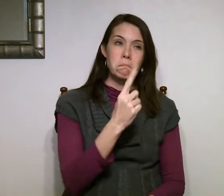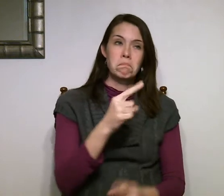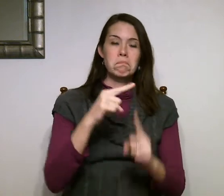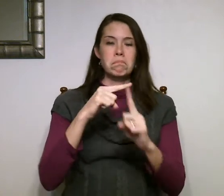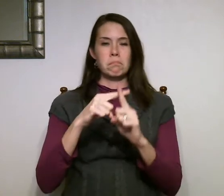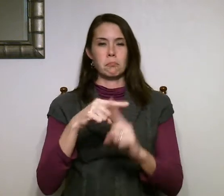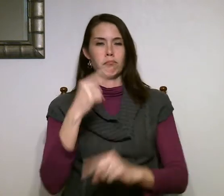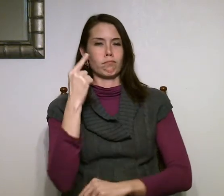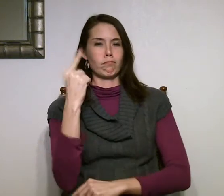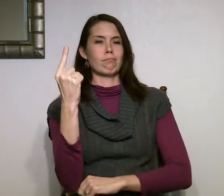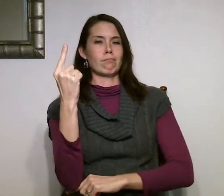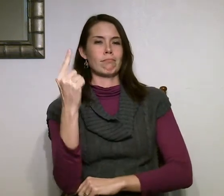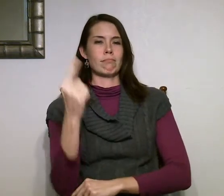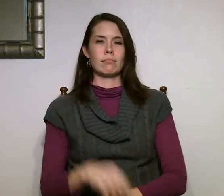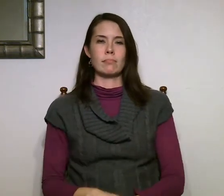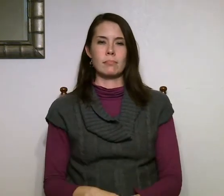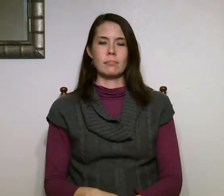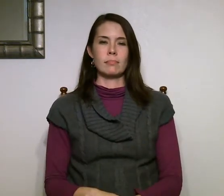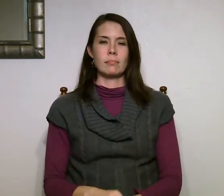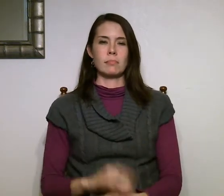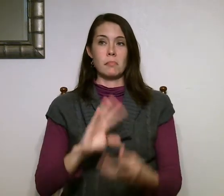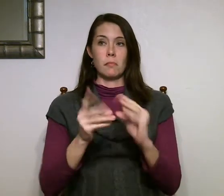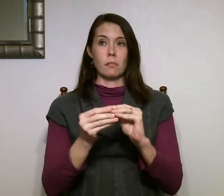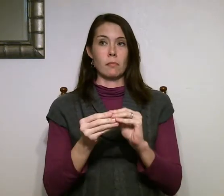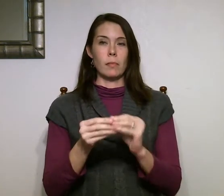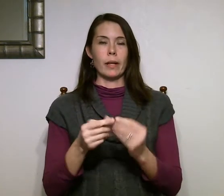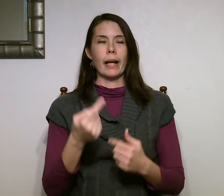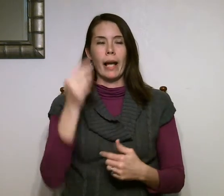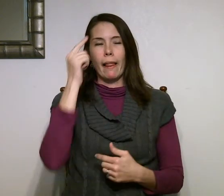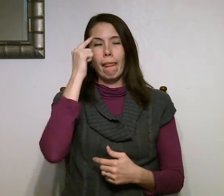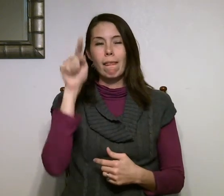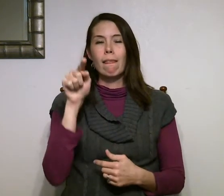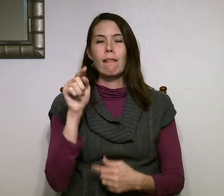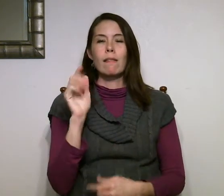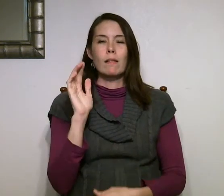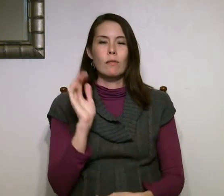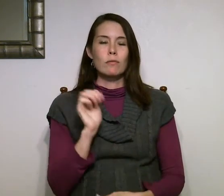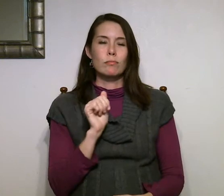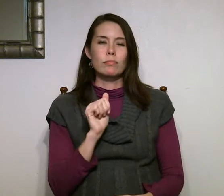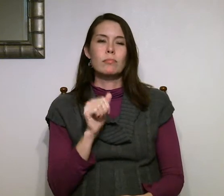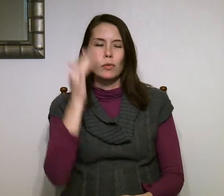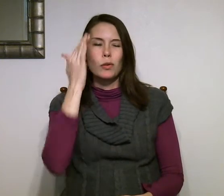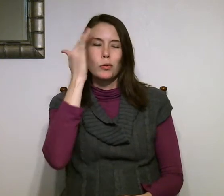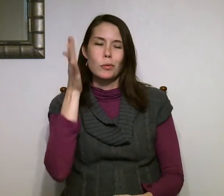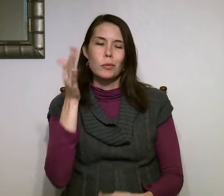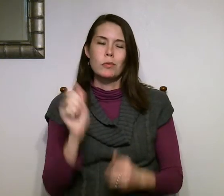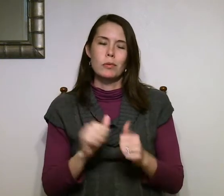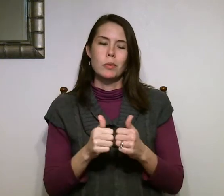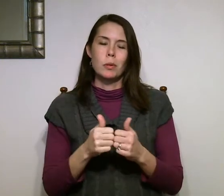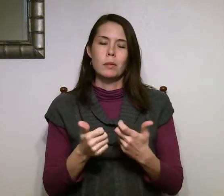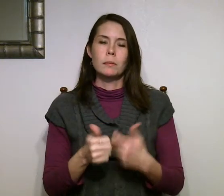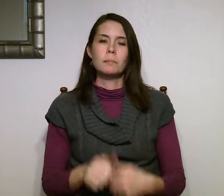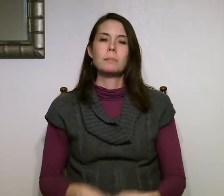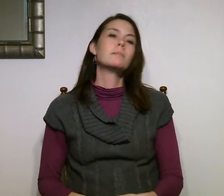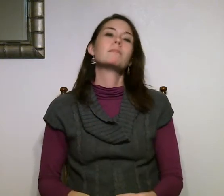1. And I think you already know how to do this. But I'll kind of show you a way of doing it in case you don't have this memorized or